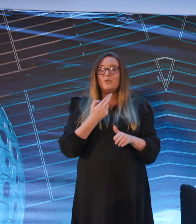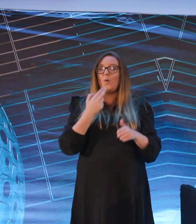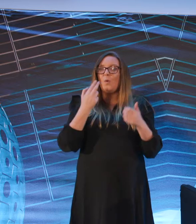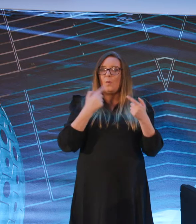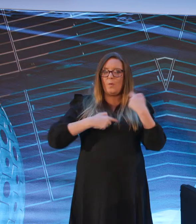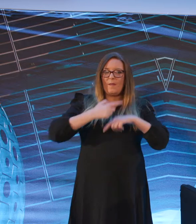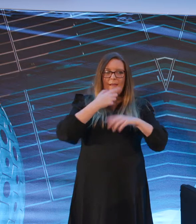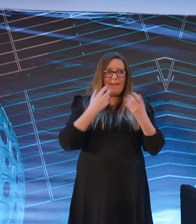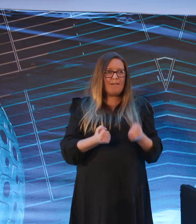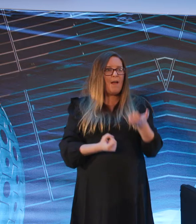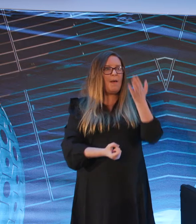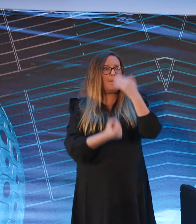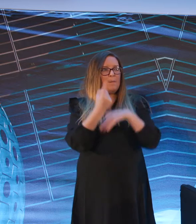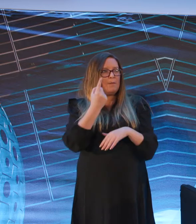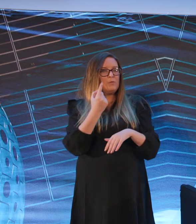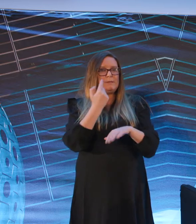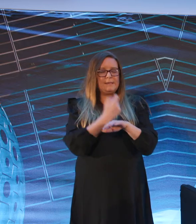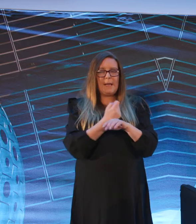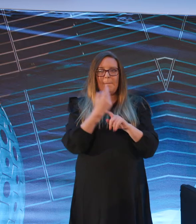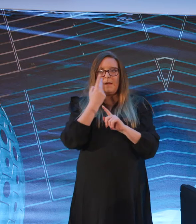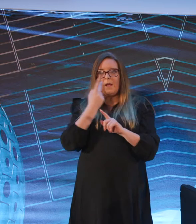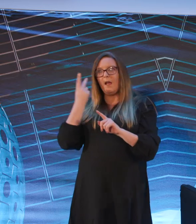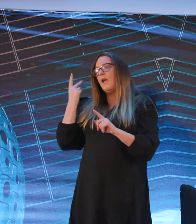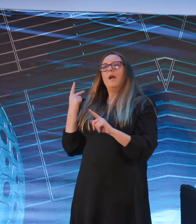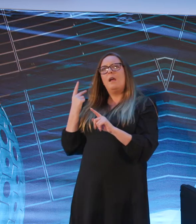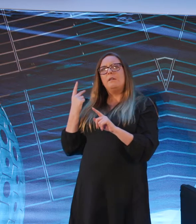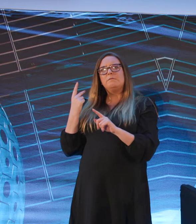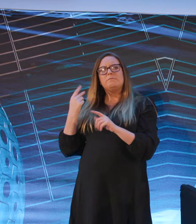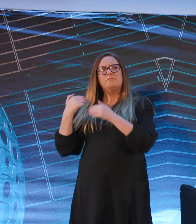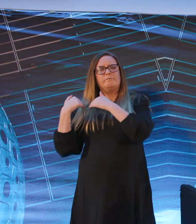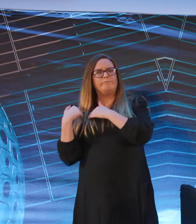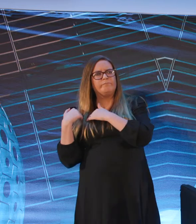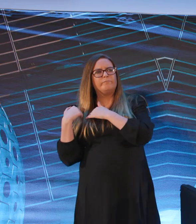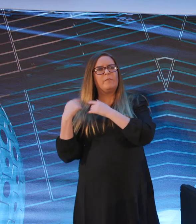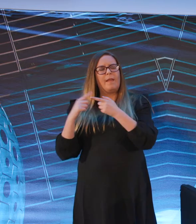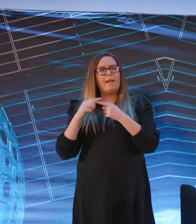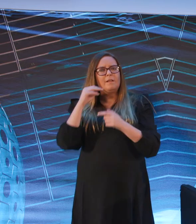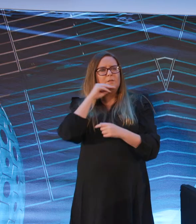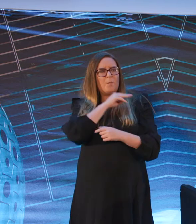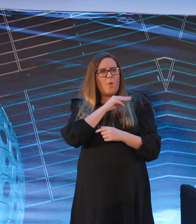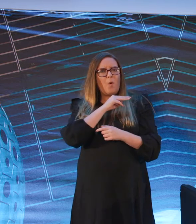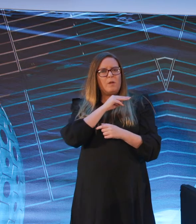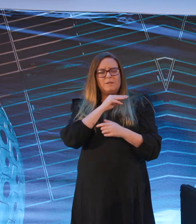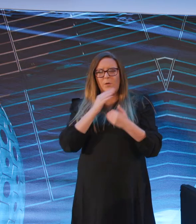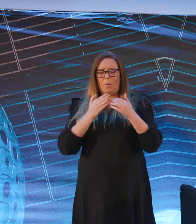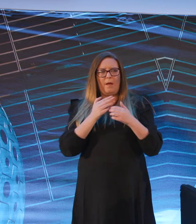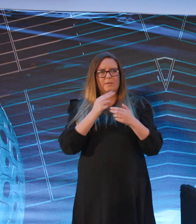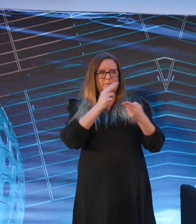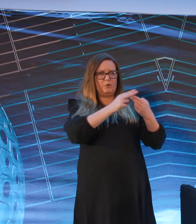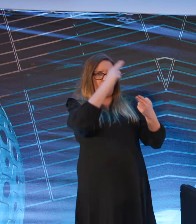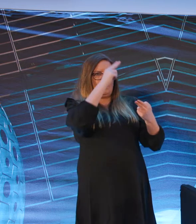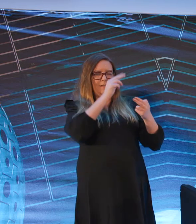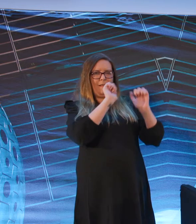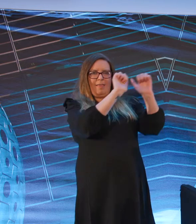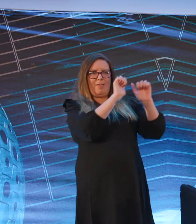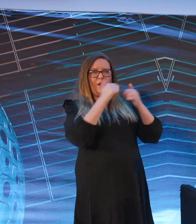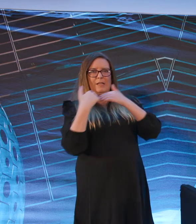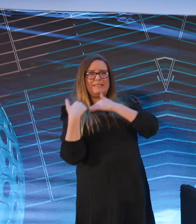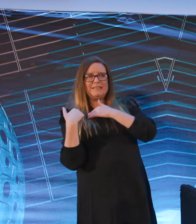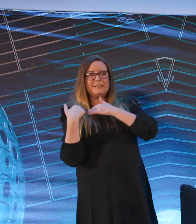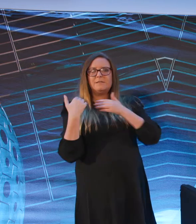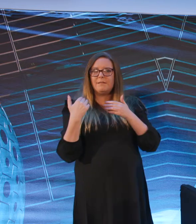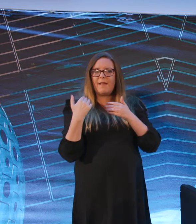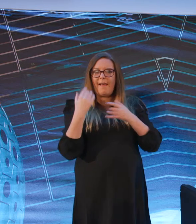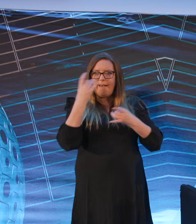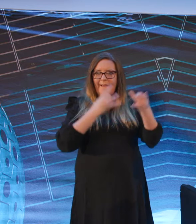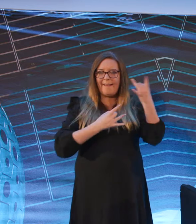opportune time to reflect on the role and significance of universities and ask profound